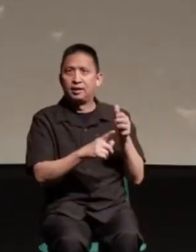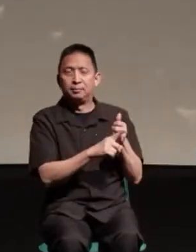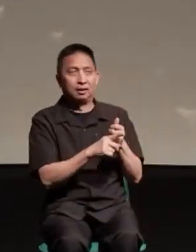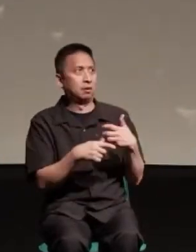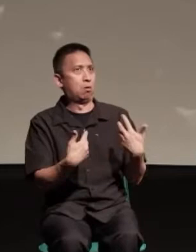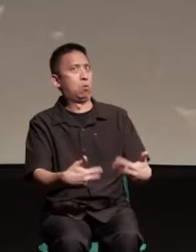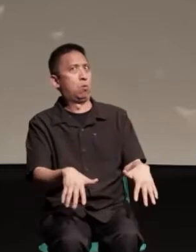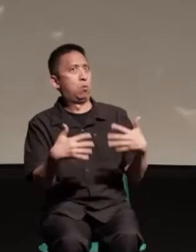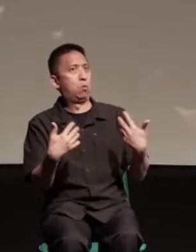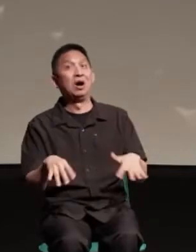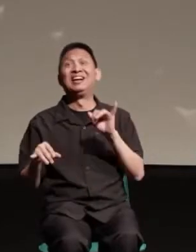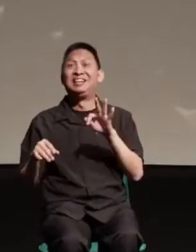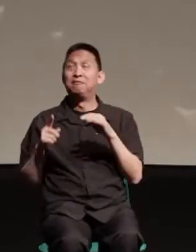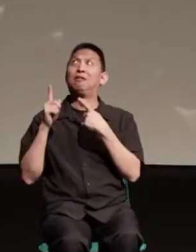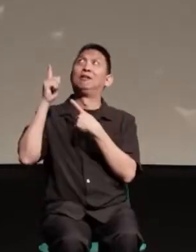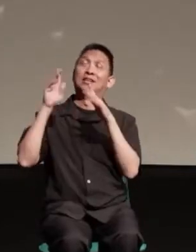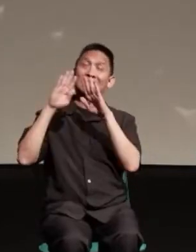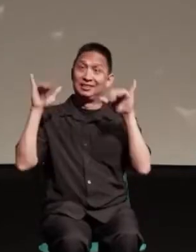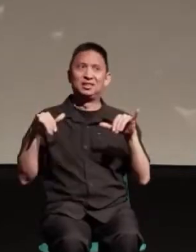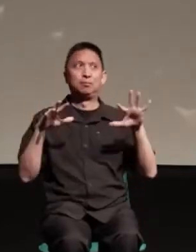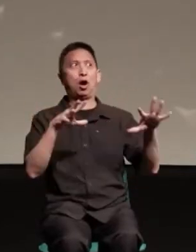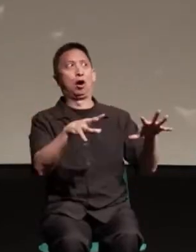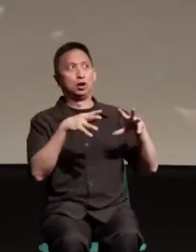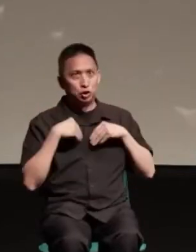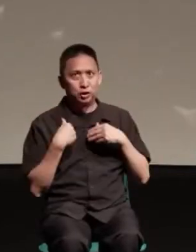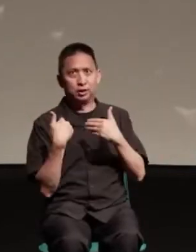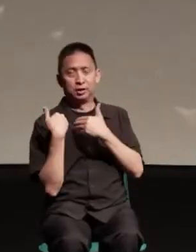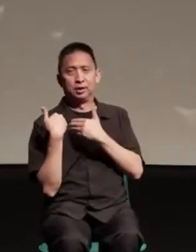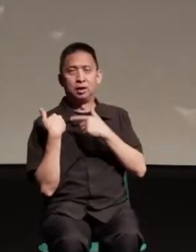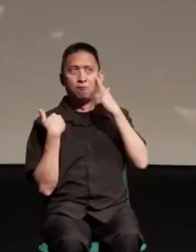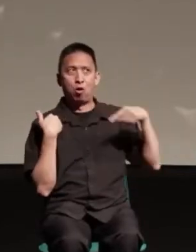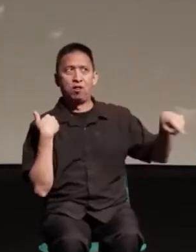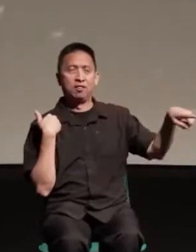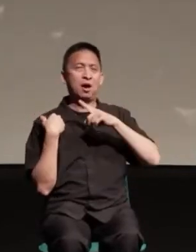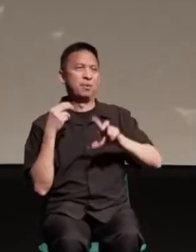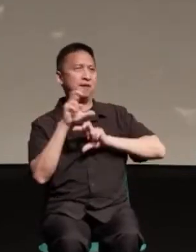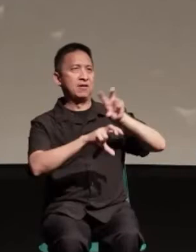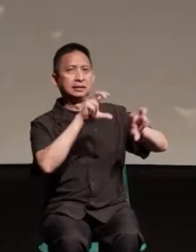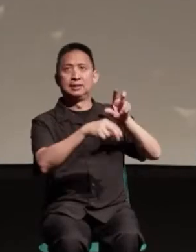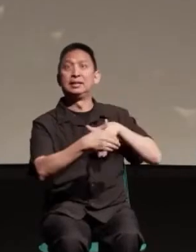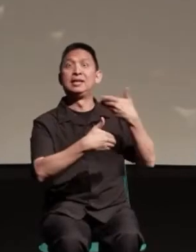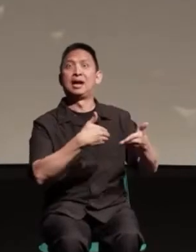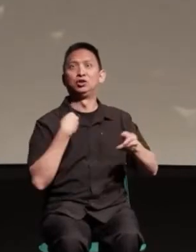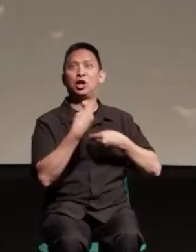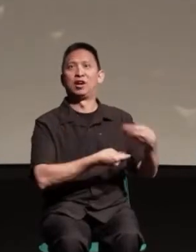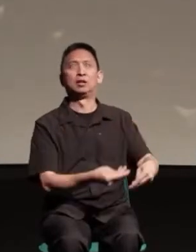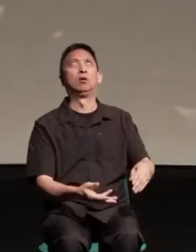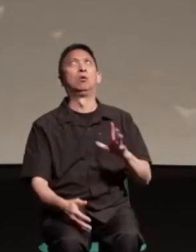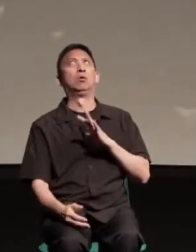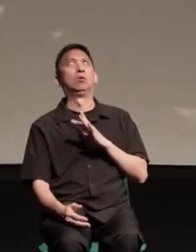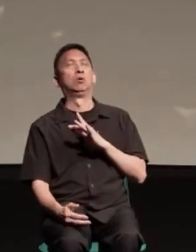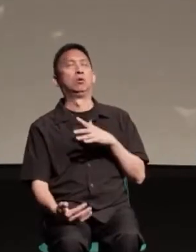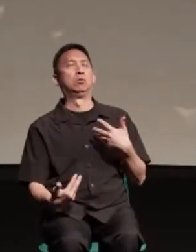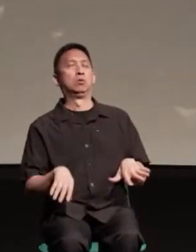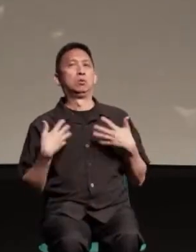took some responsibility and accountability for investing in the next generation filmmakers? And I think it's not